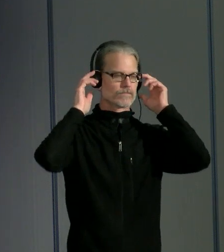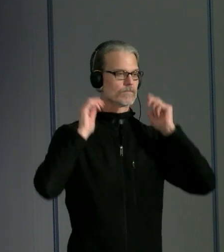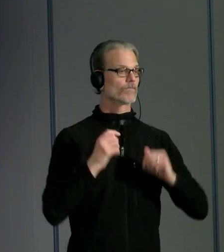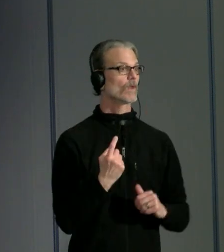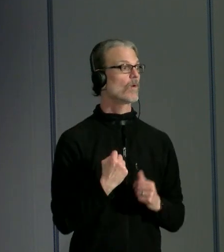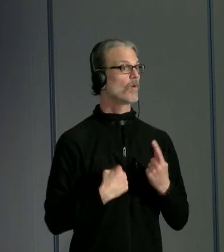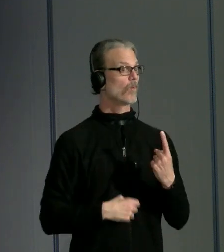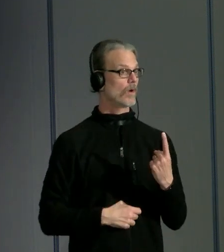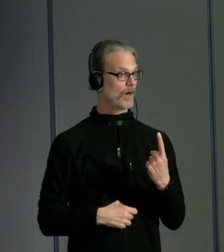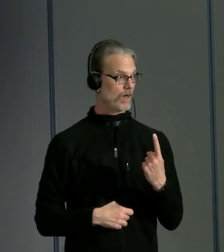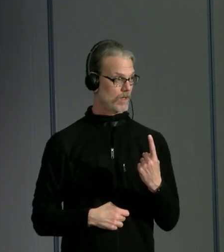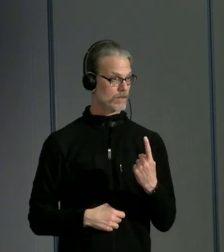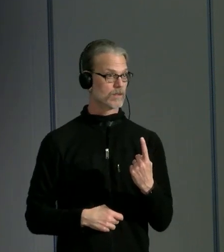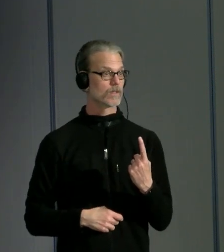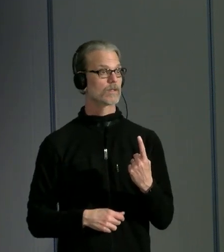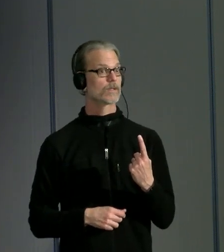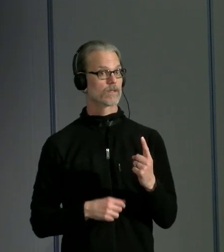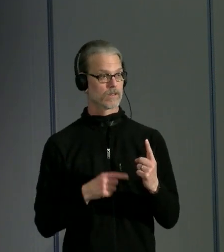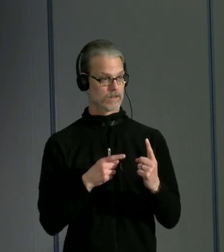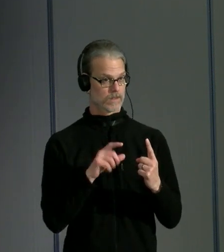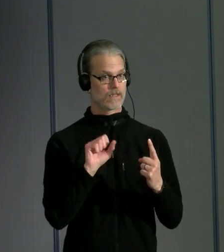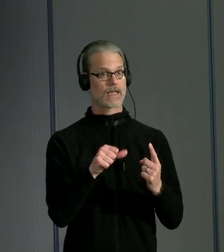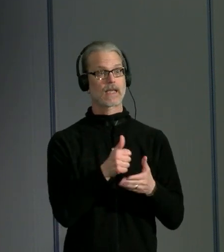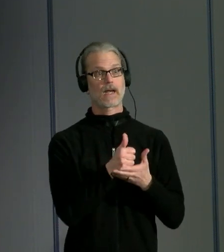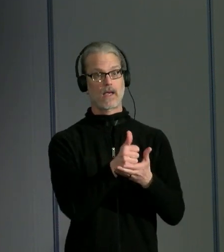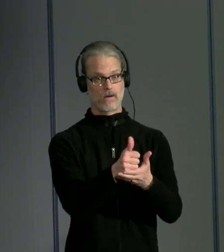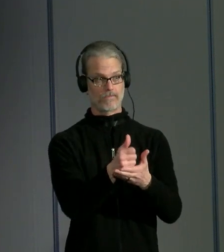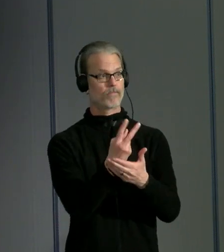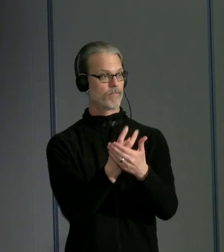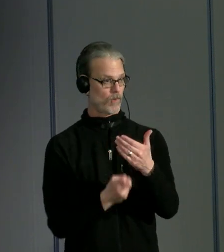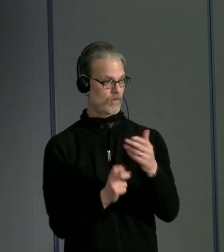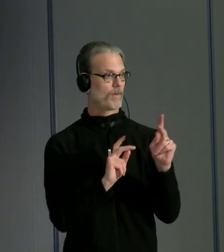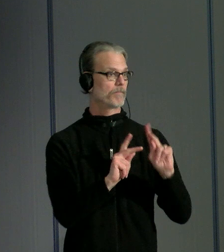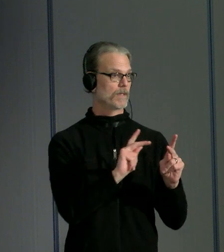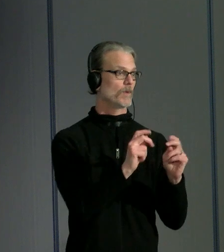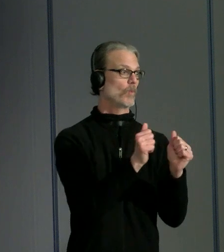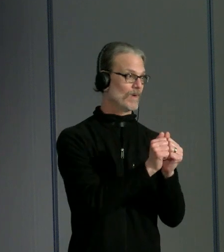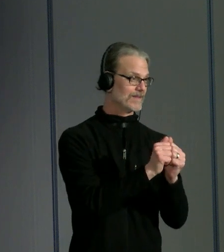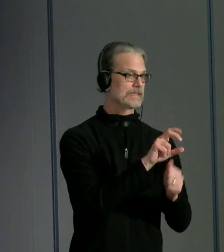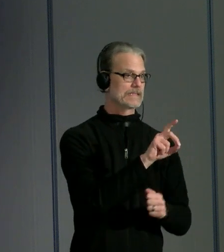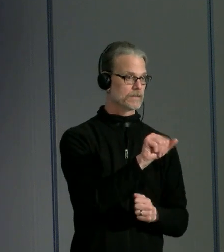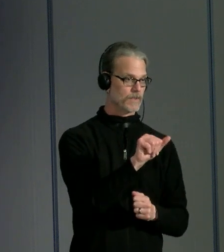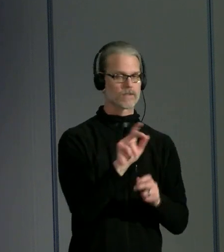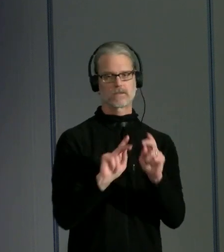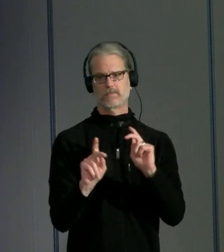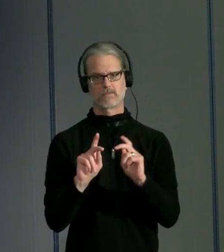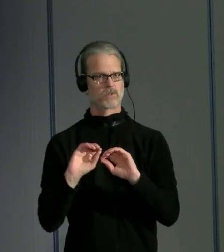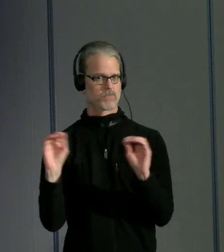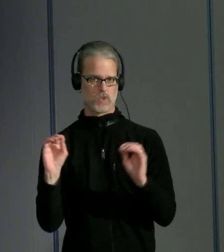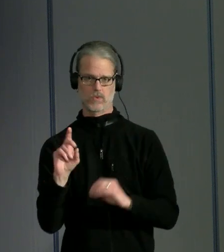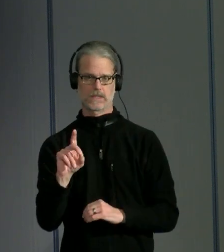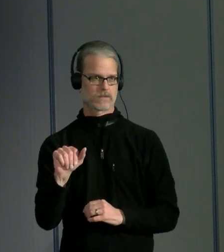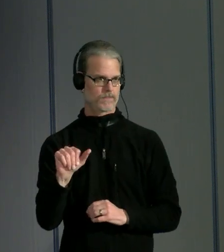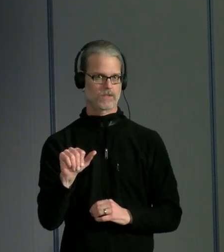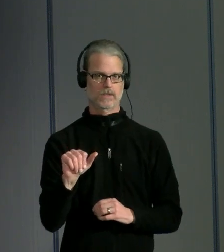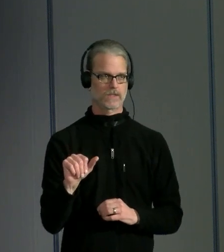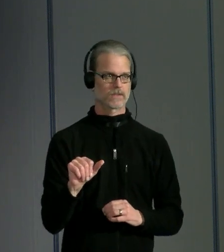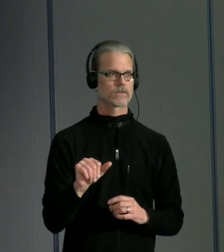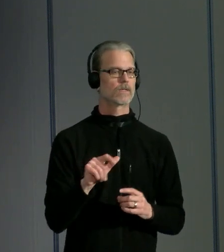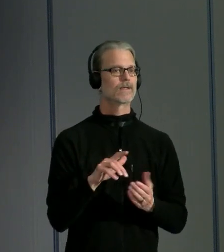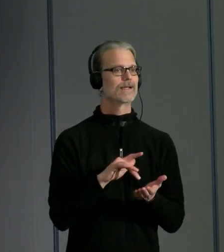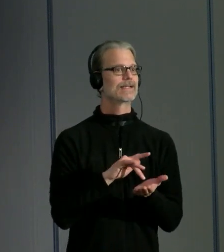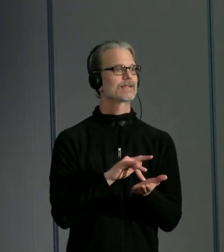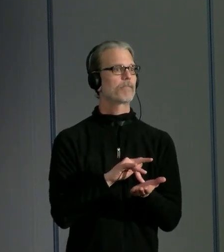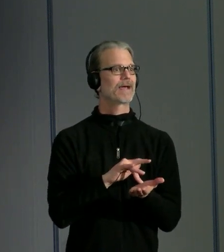One amenity that can be helpful both to those without disabilities and those with disabilities is a